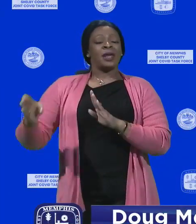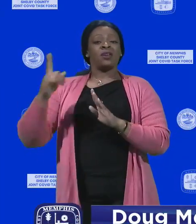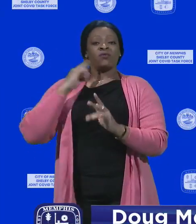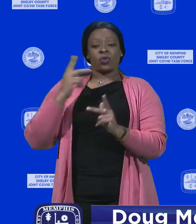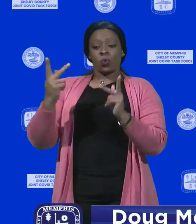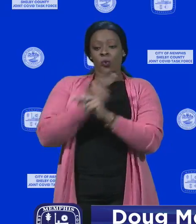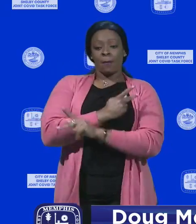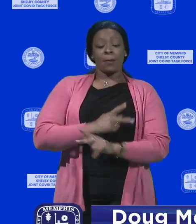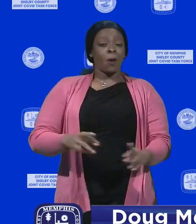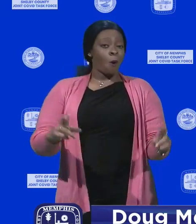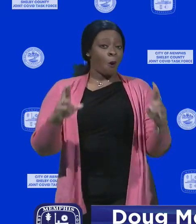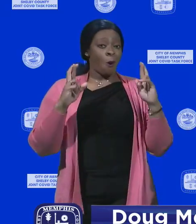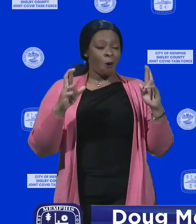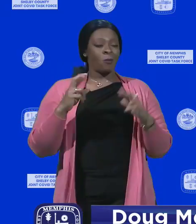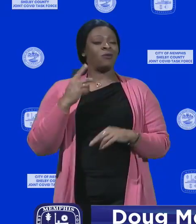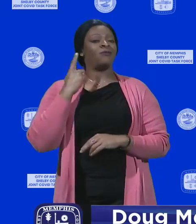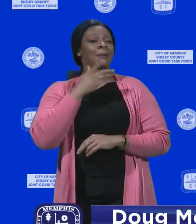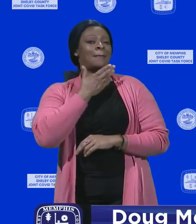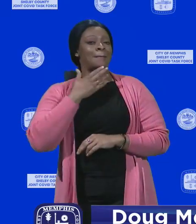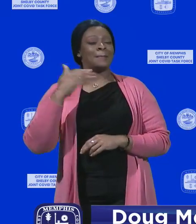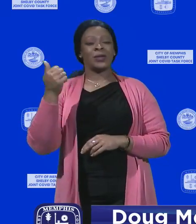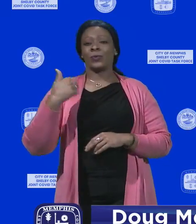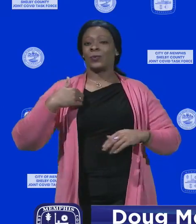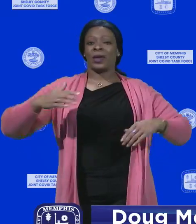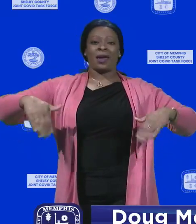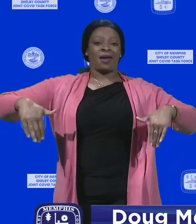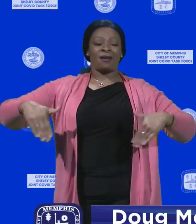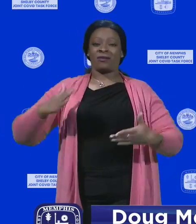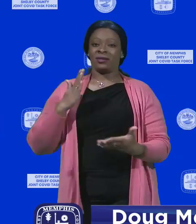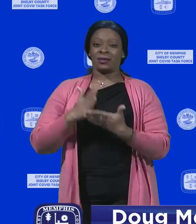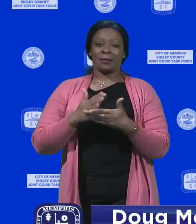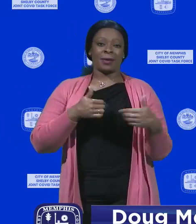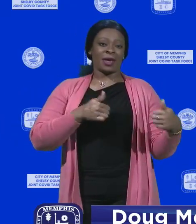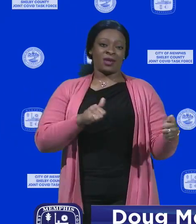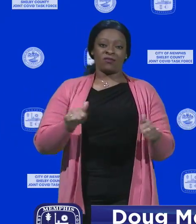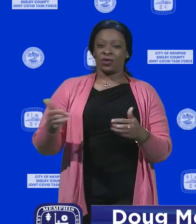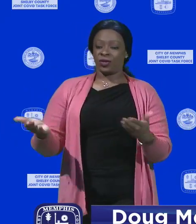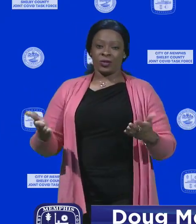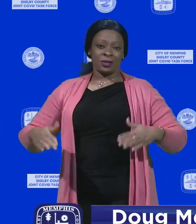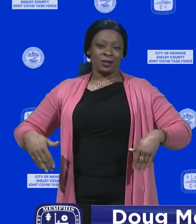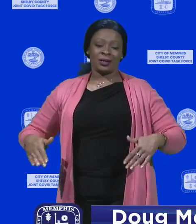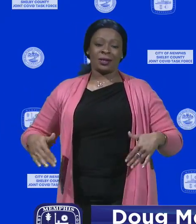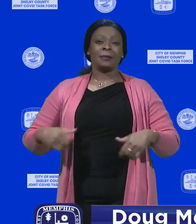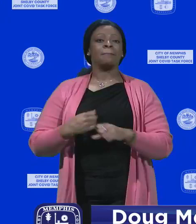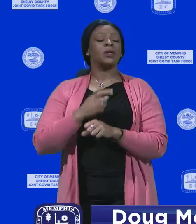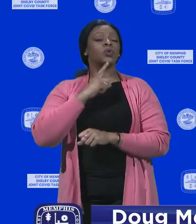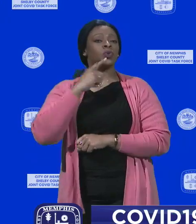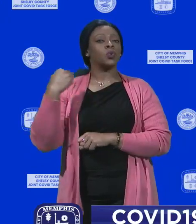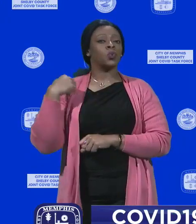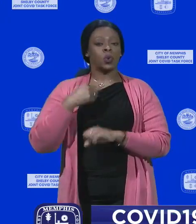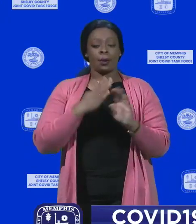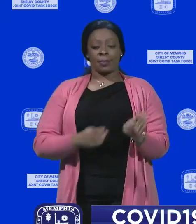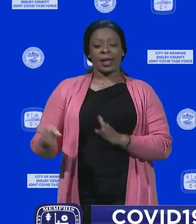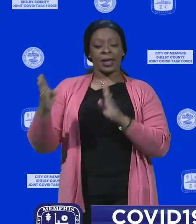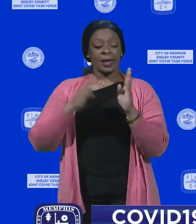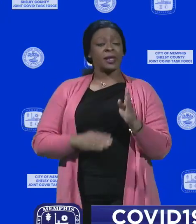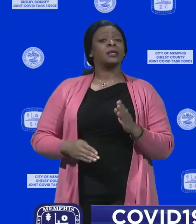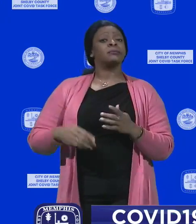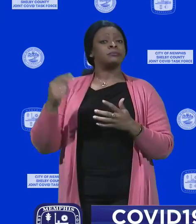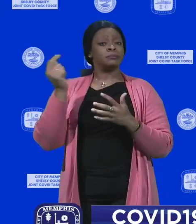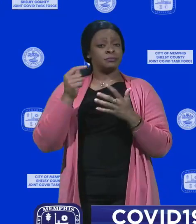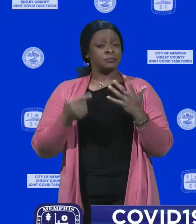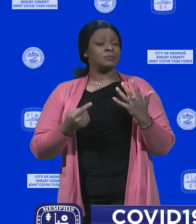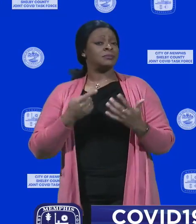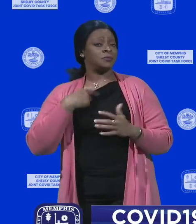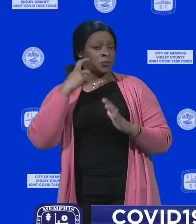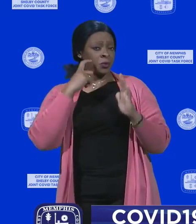but hoping for the best. So we haven't stopped our efforts here to make sure that we are planning. There are some things that are